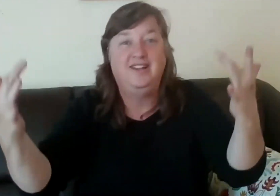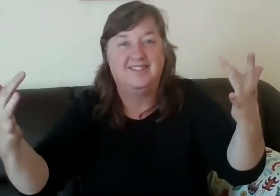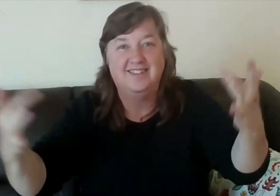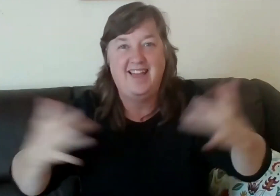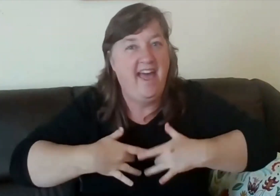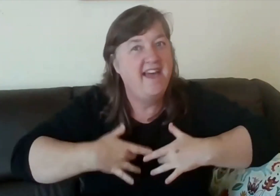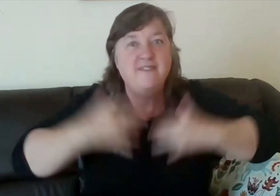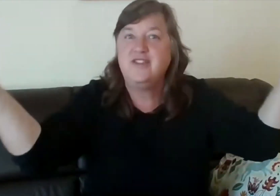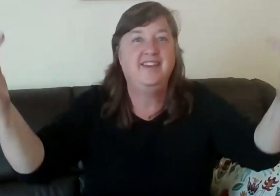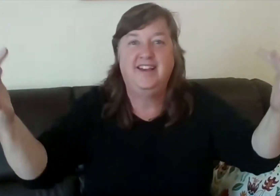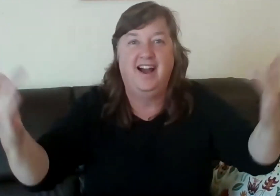once. Everything you got.